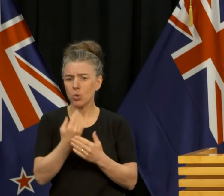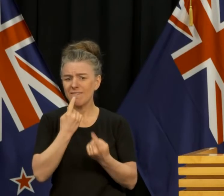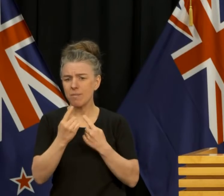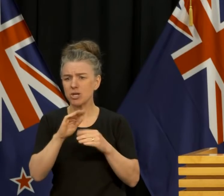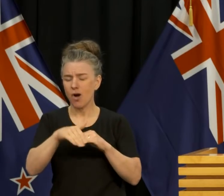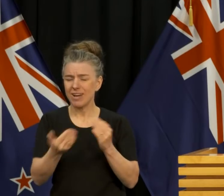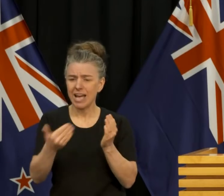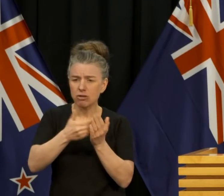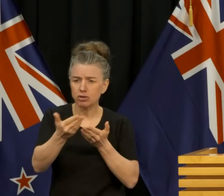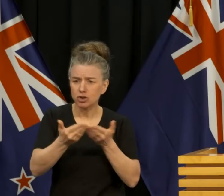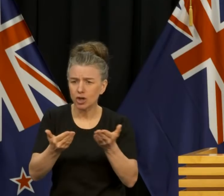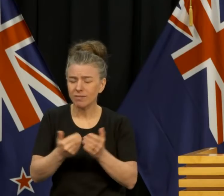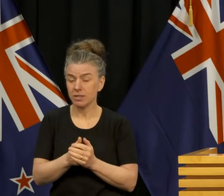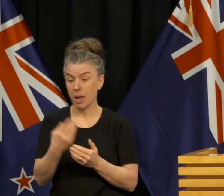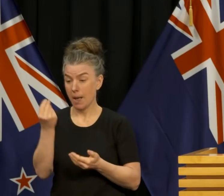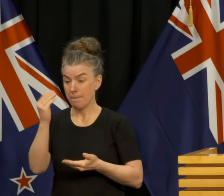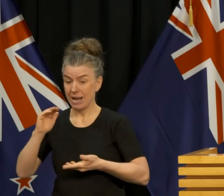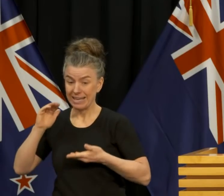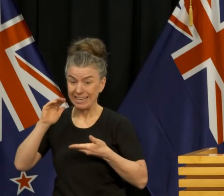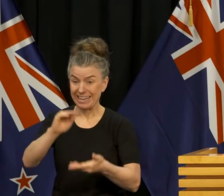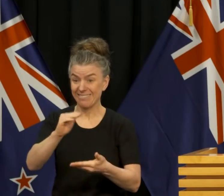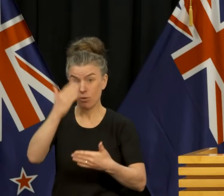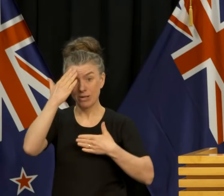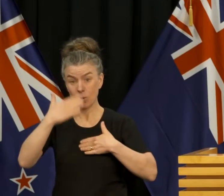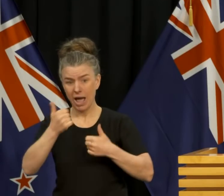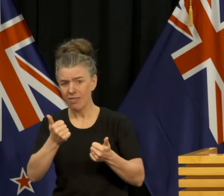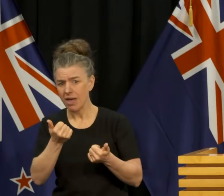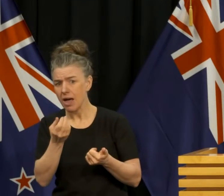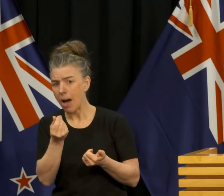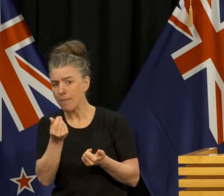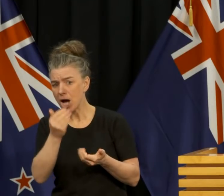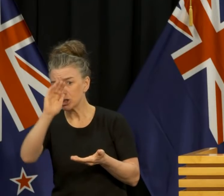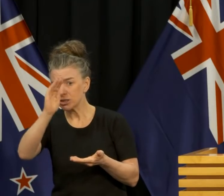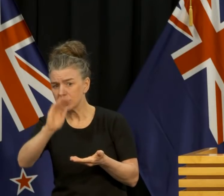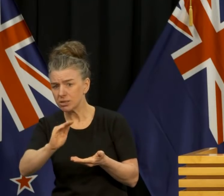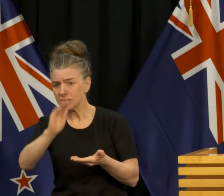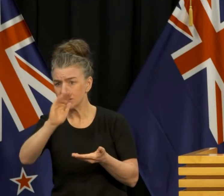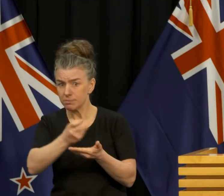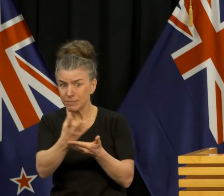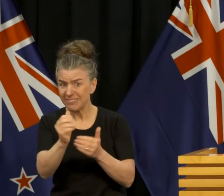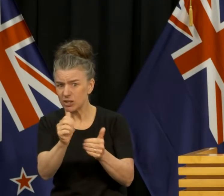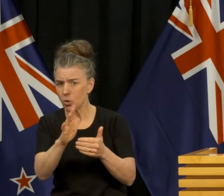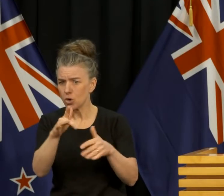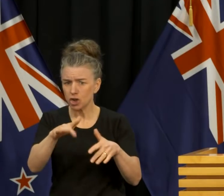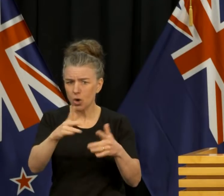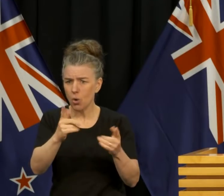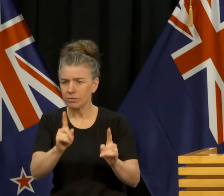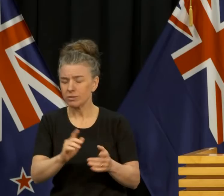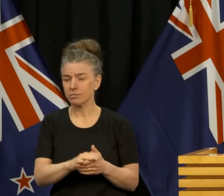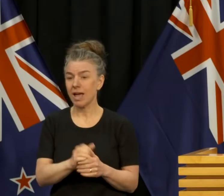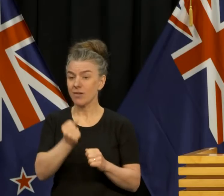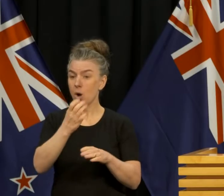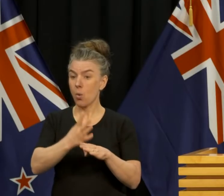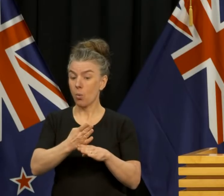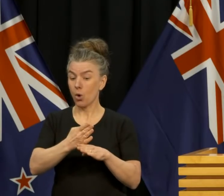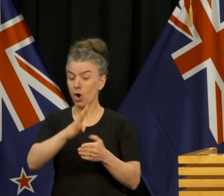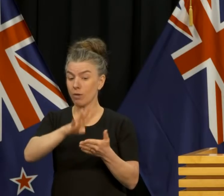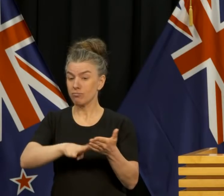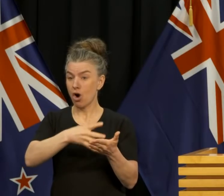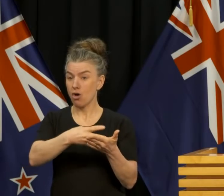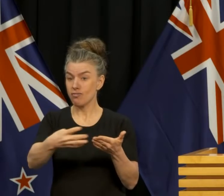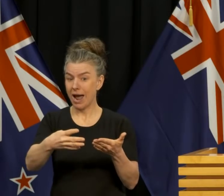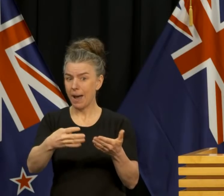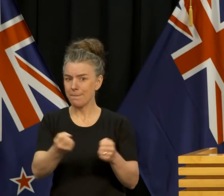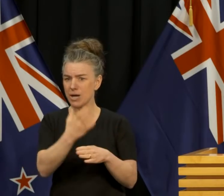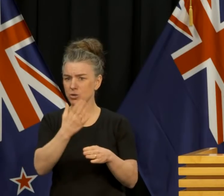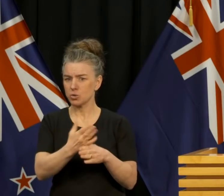supplied, how much of the money that's been allocated to that is being spent. There's a work program there to upskill the workforce to ensure that